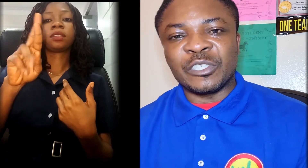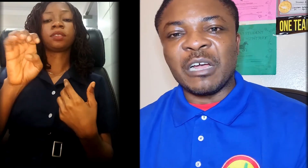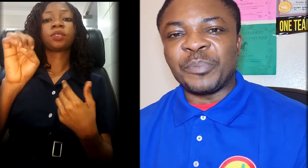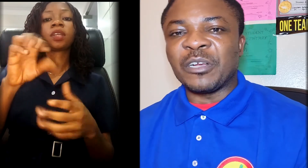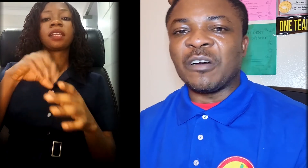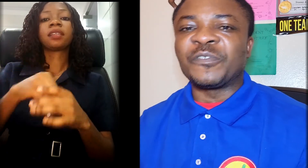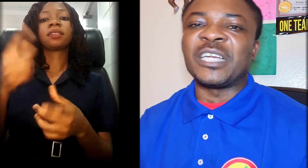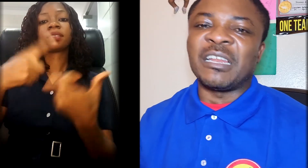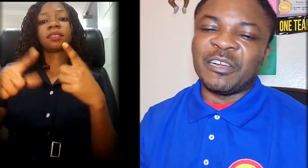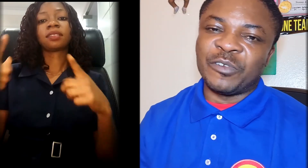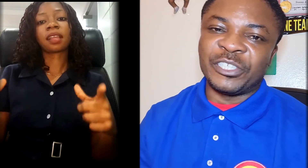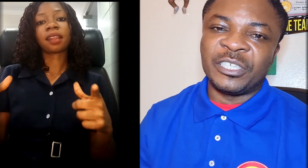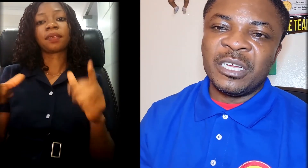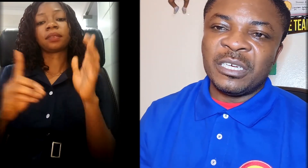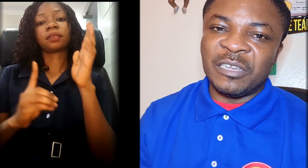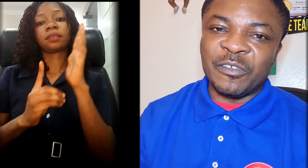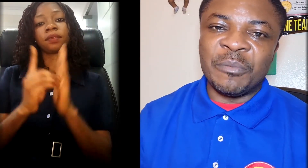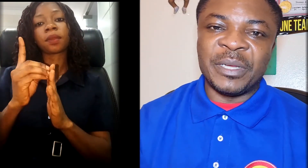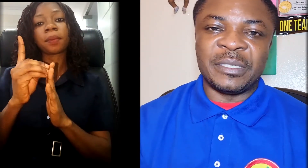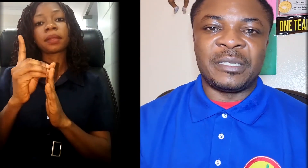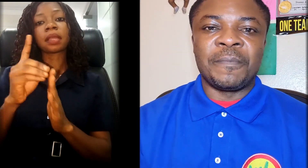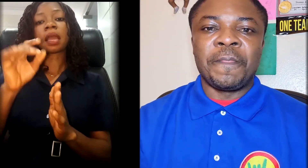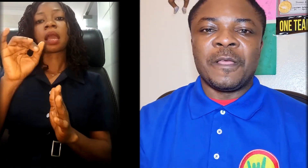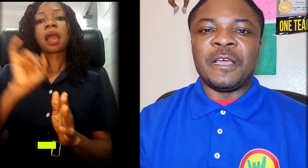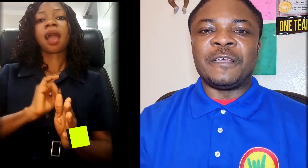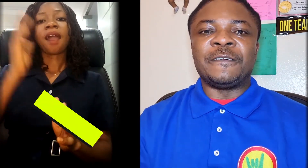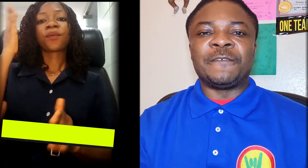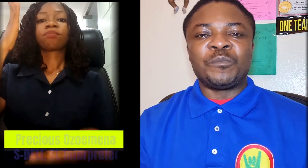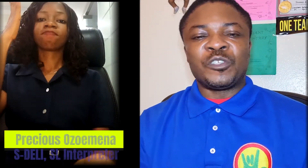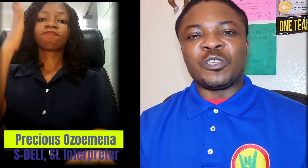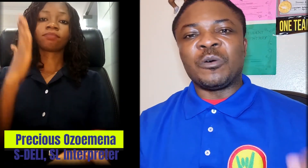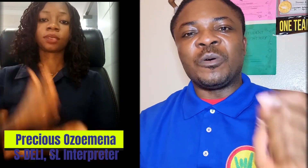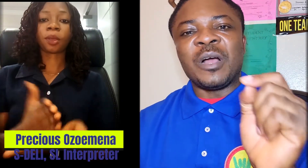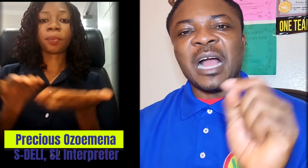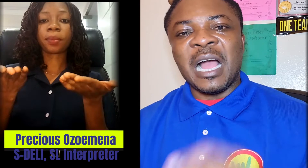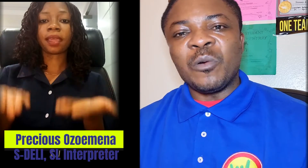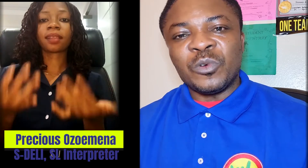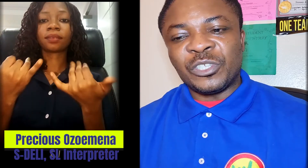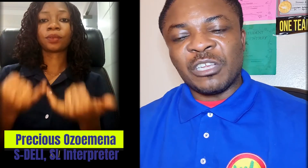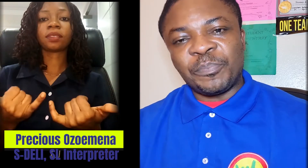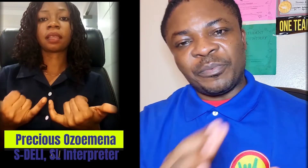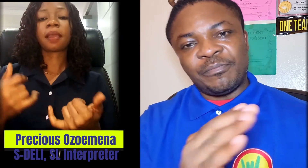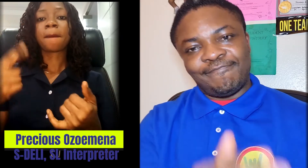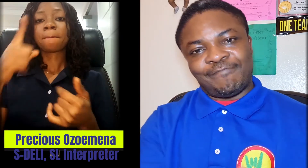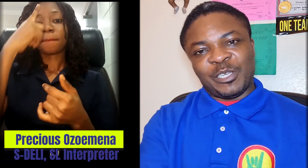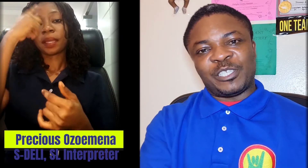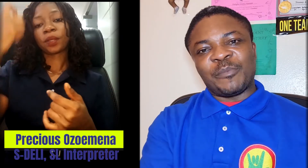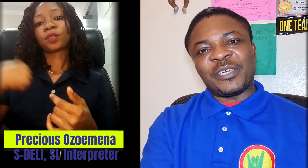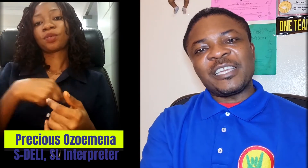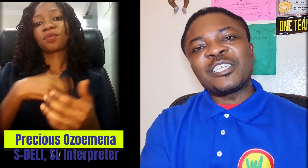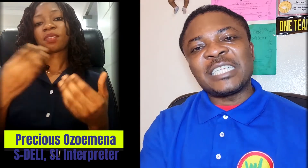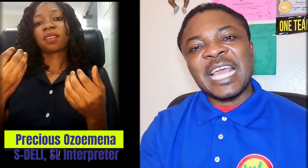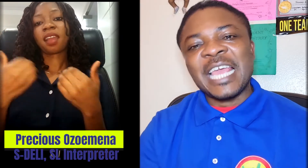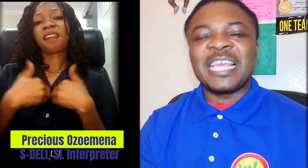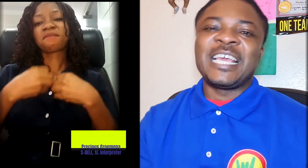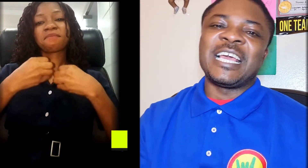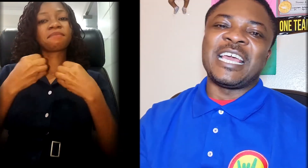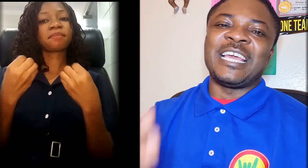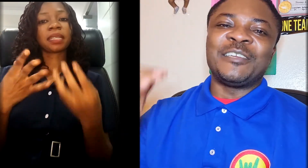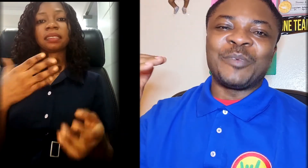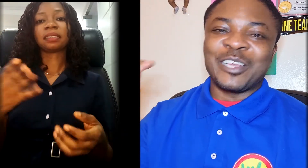in our topic of child language development. And so I will stop this topic here